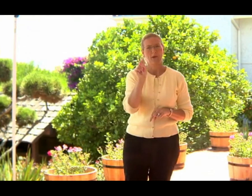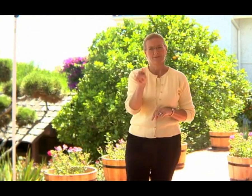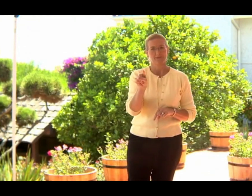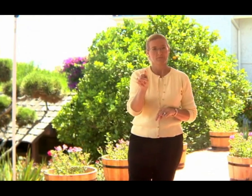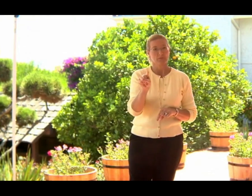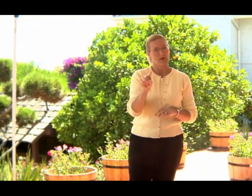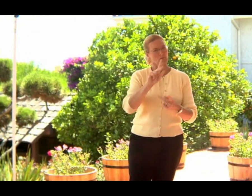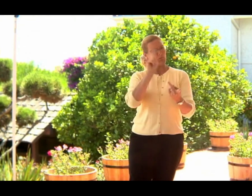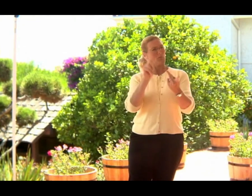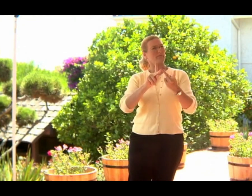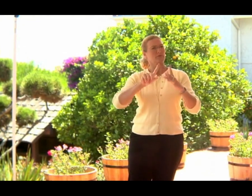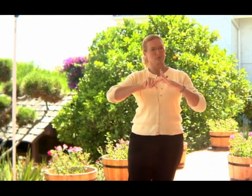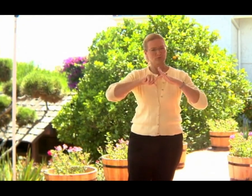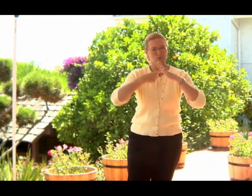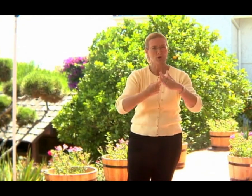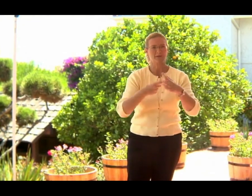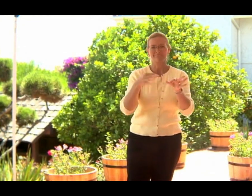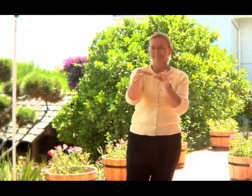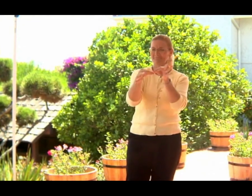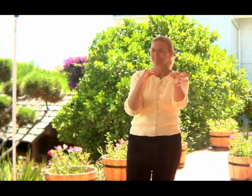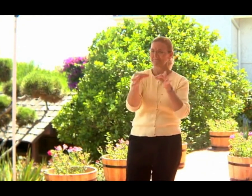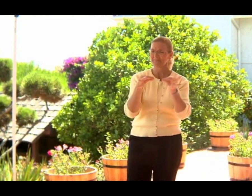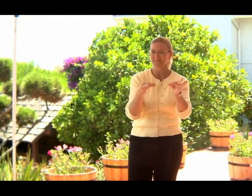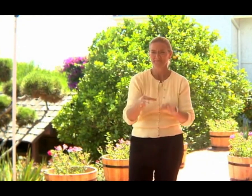That question is a great starting point.